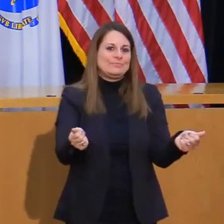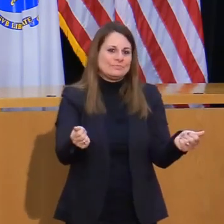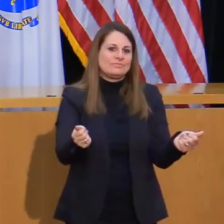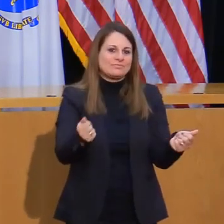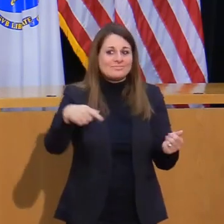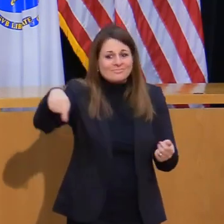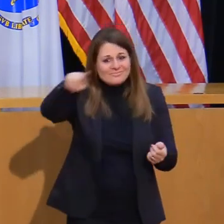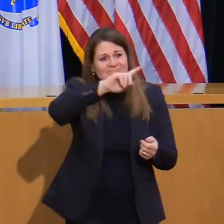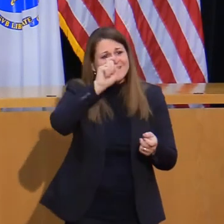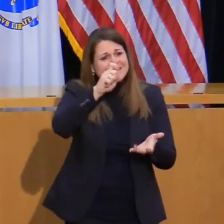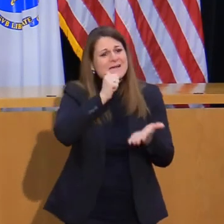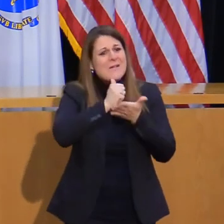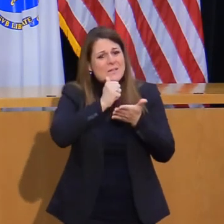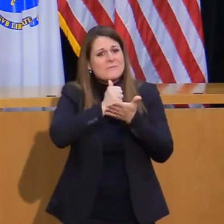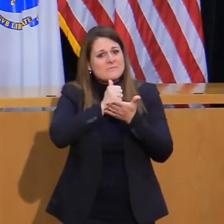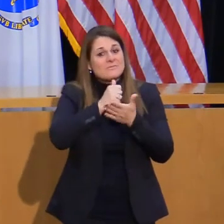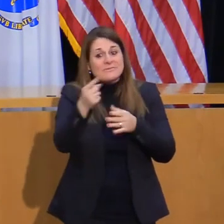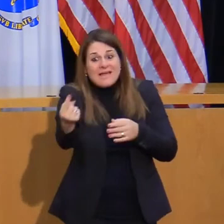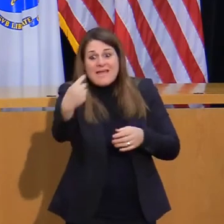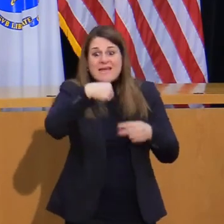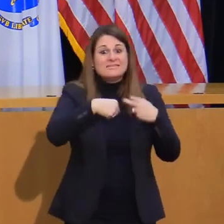to be vaccinated.